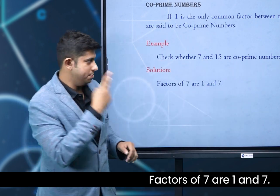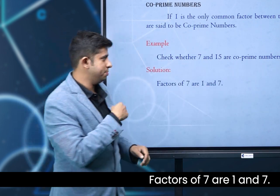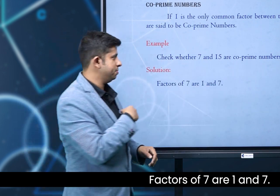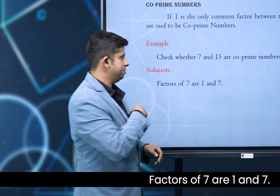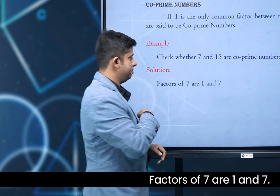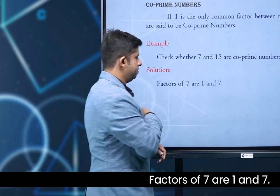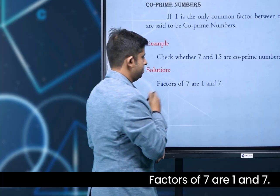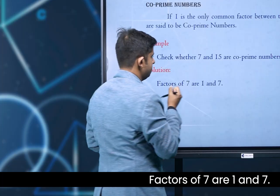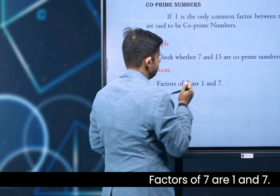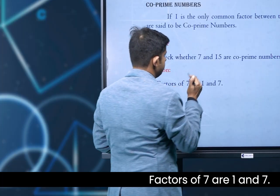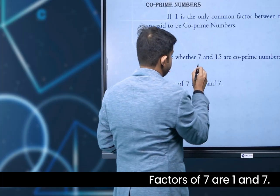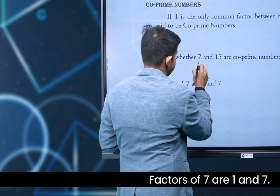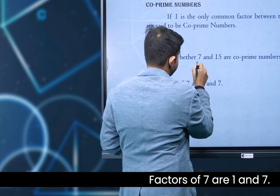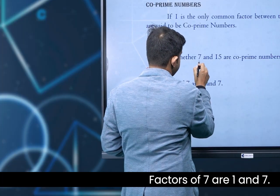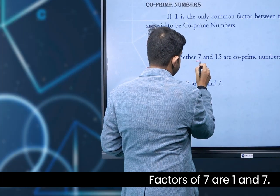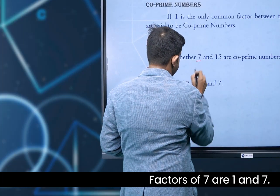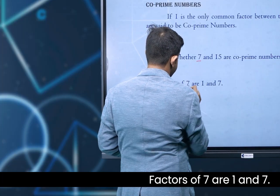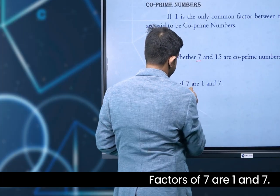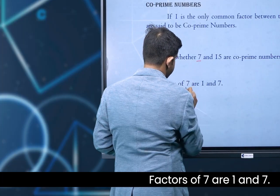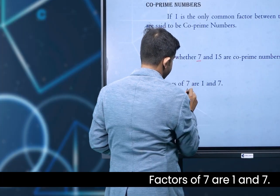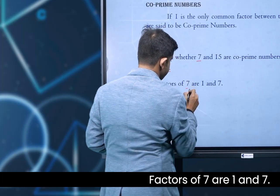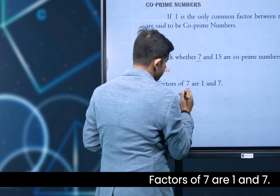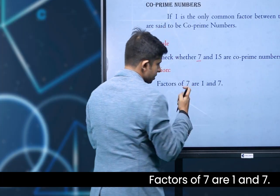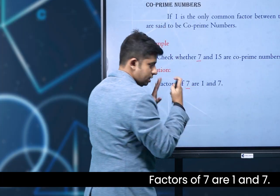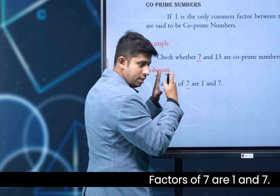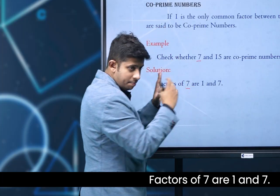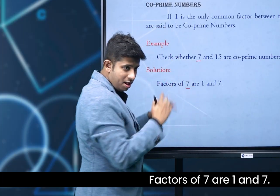factors of 7 are 1 and 7.